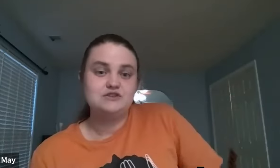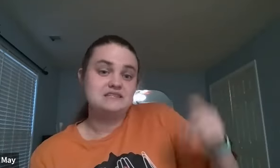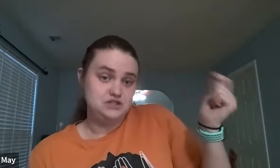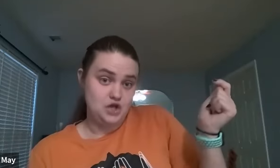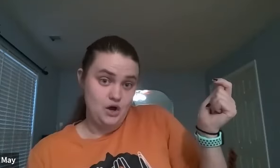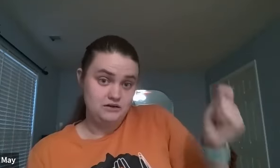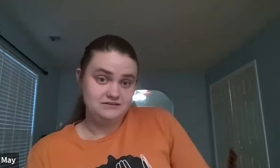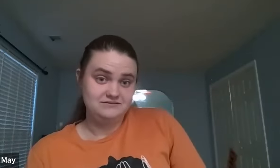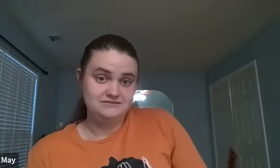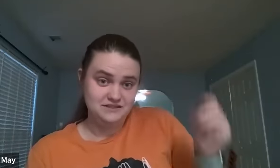that's dog.